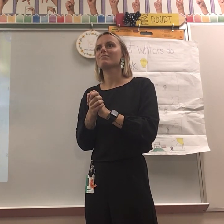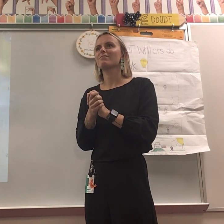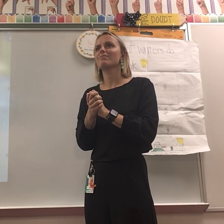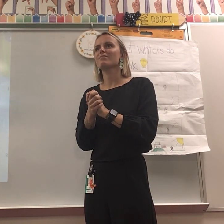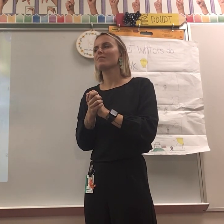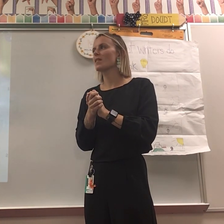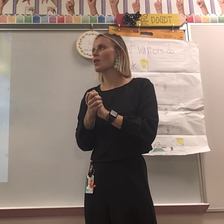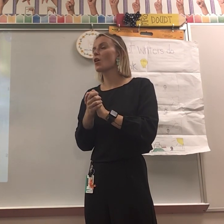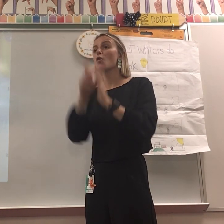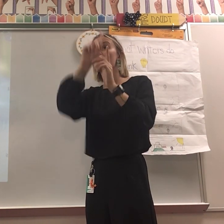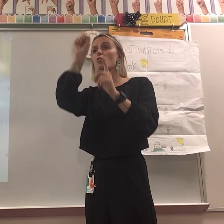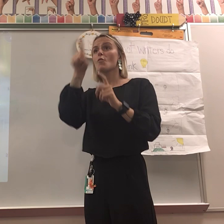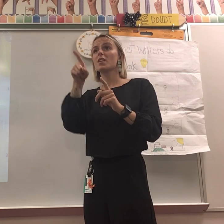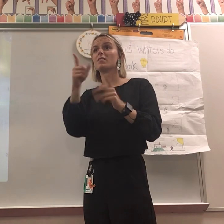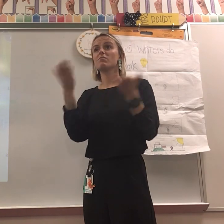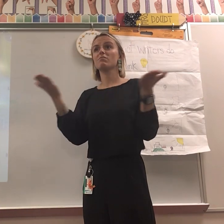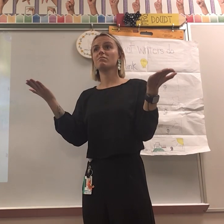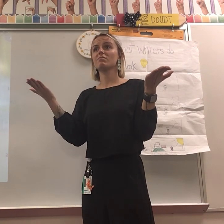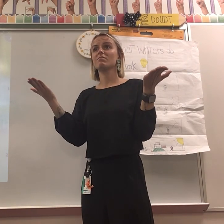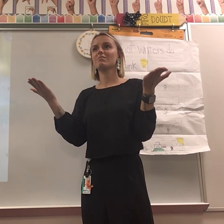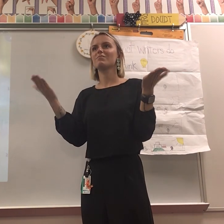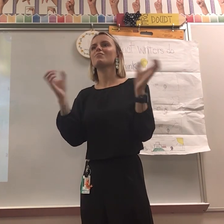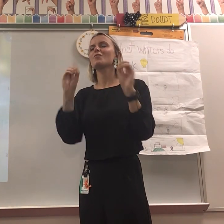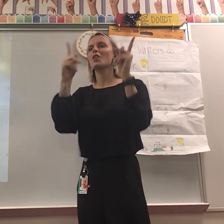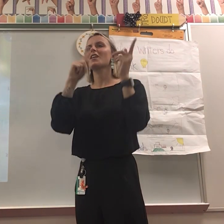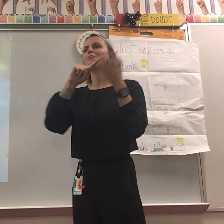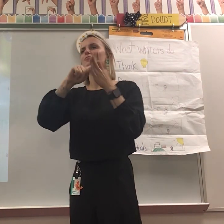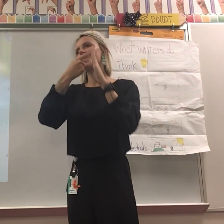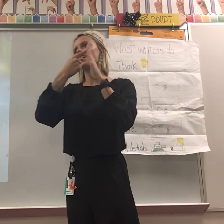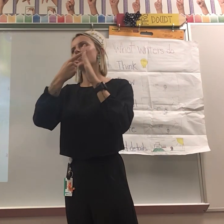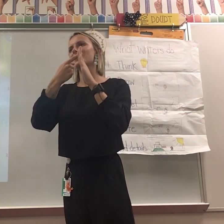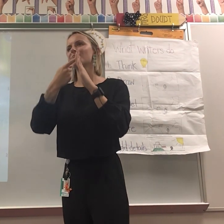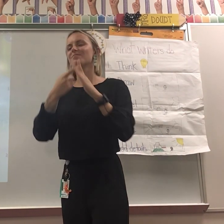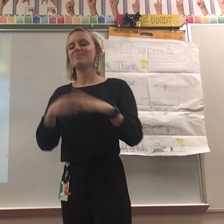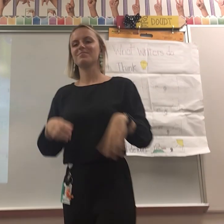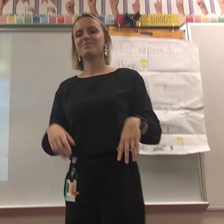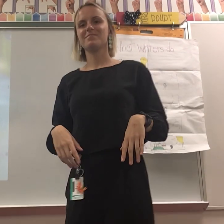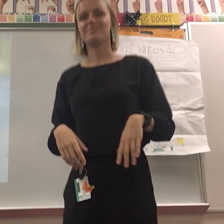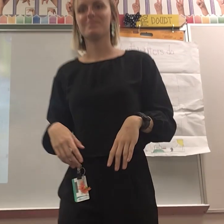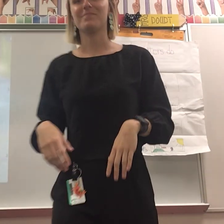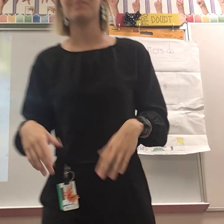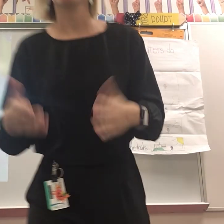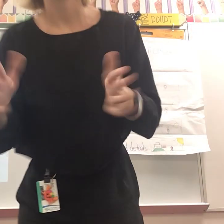Questions yet? Go ahead and begin with the partner that you worked with, unless I changed your partner.